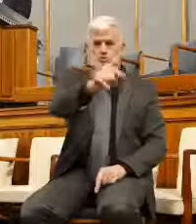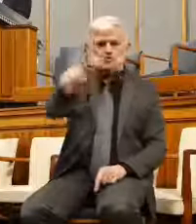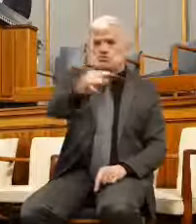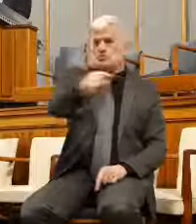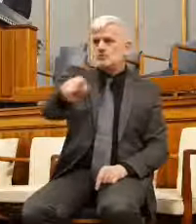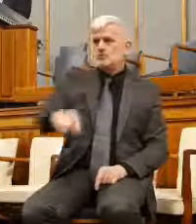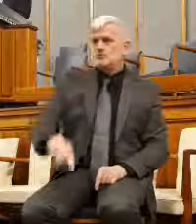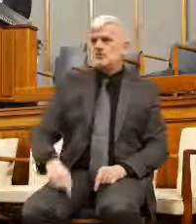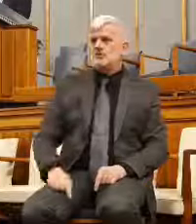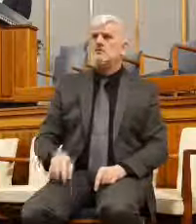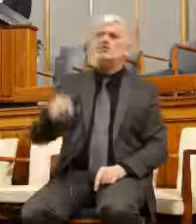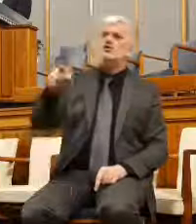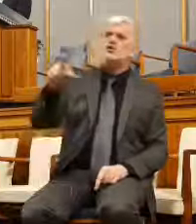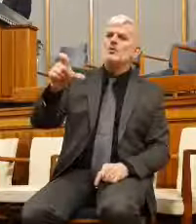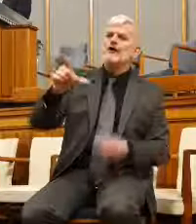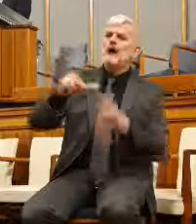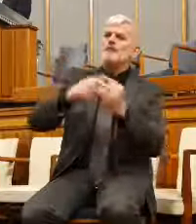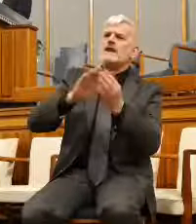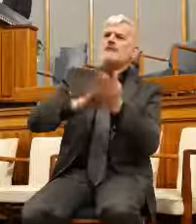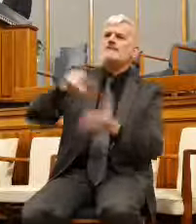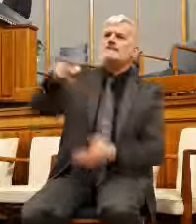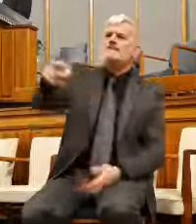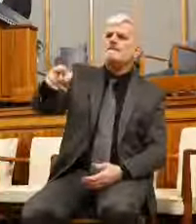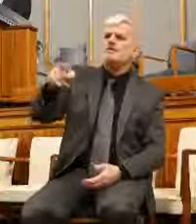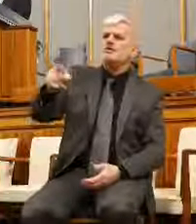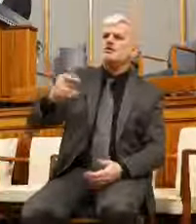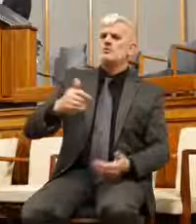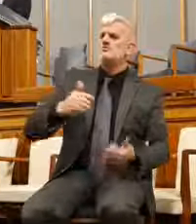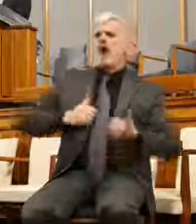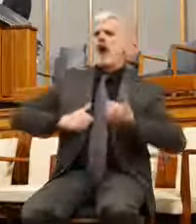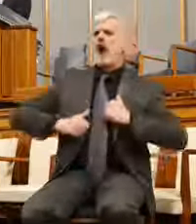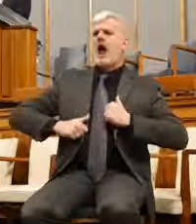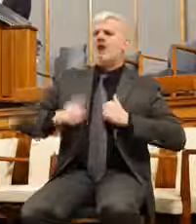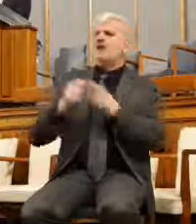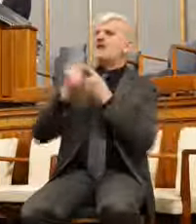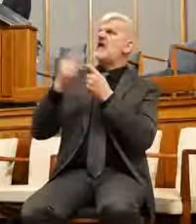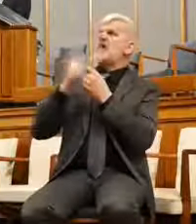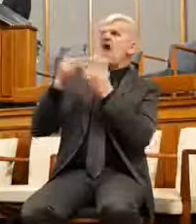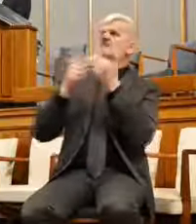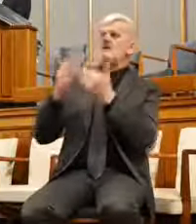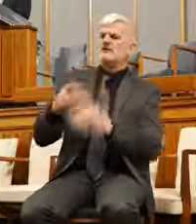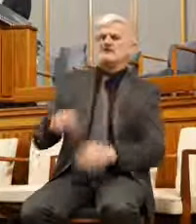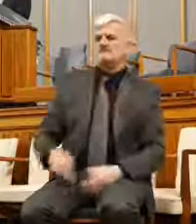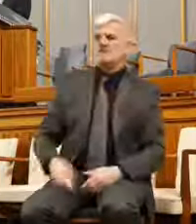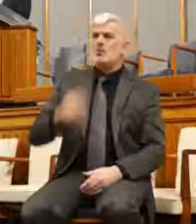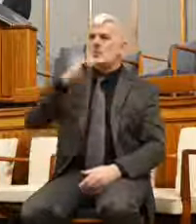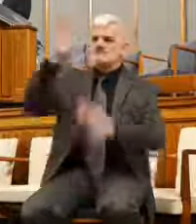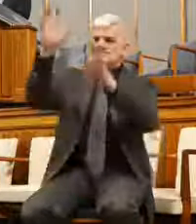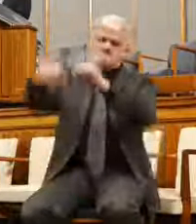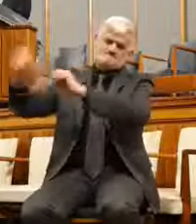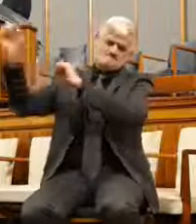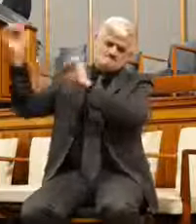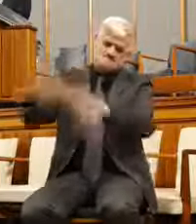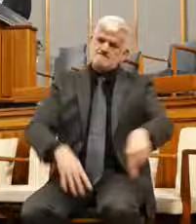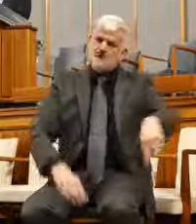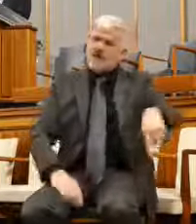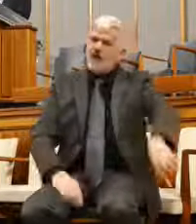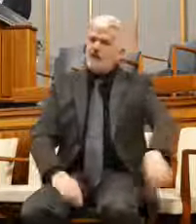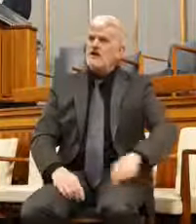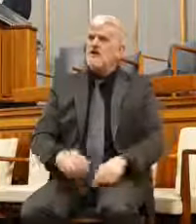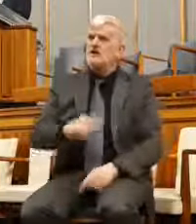thou, Capernaum, which art exalted unto heaven, shalt be brought down to hell. For if the